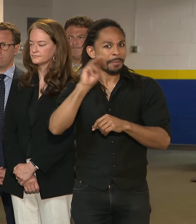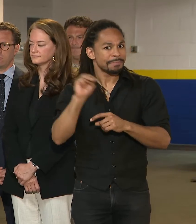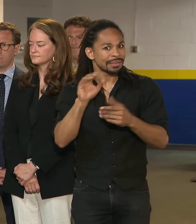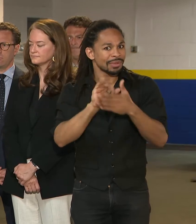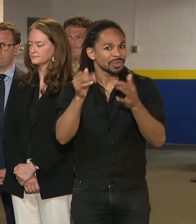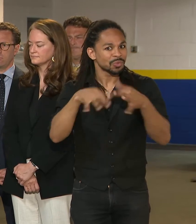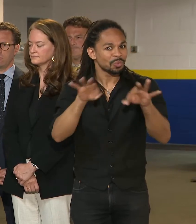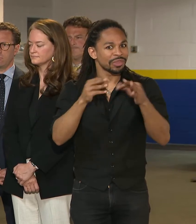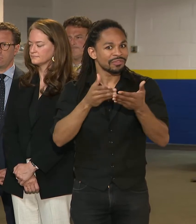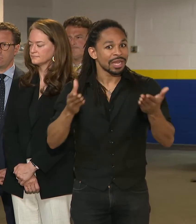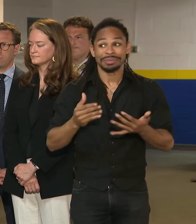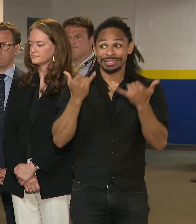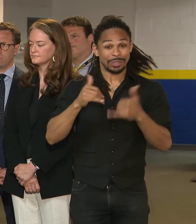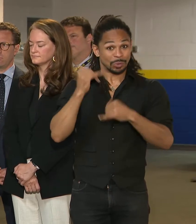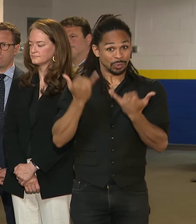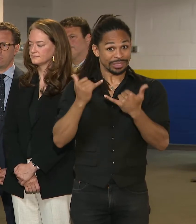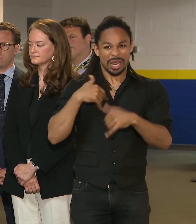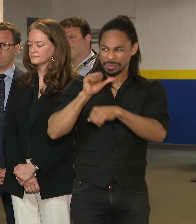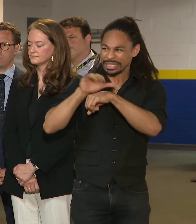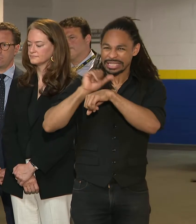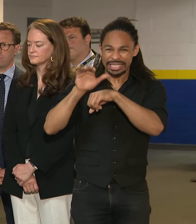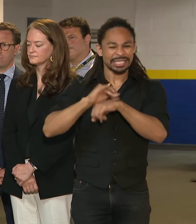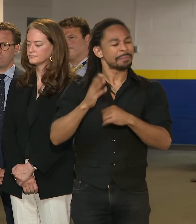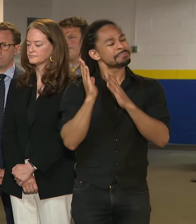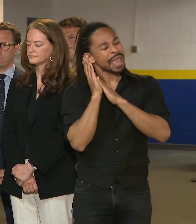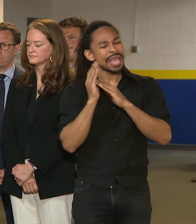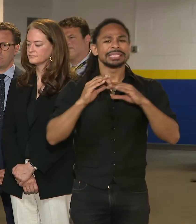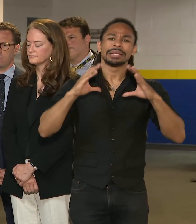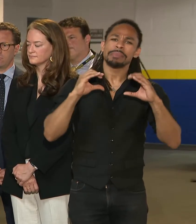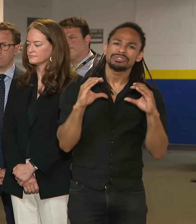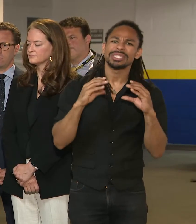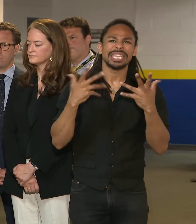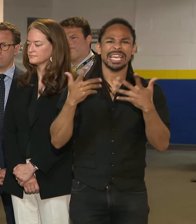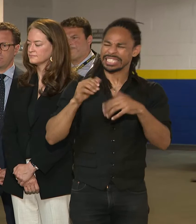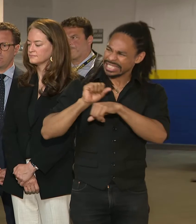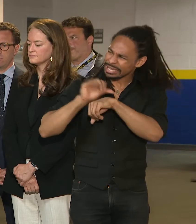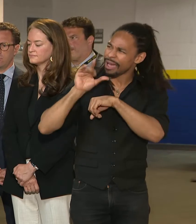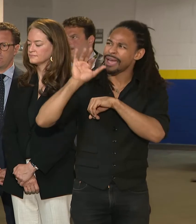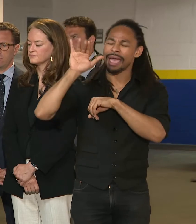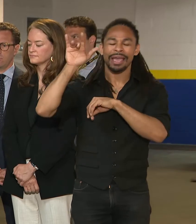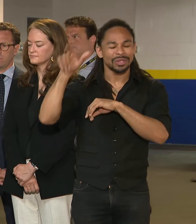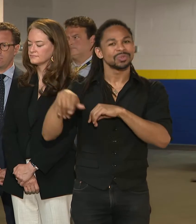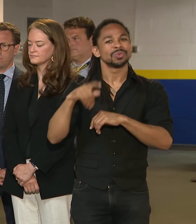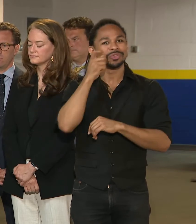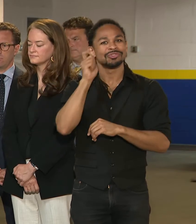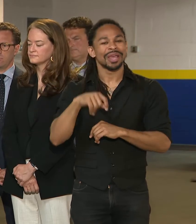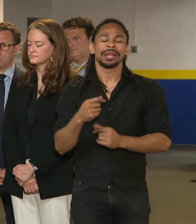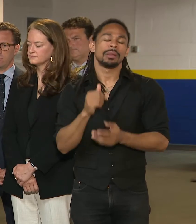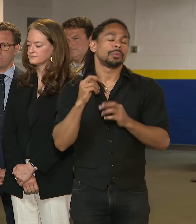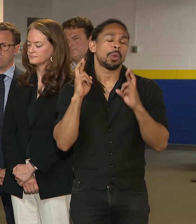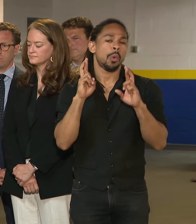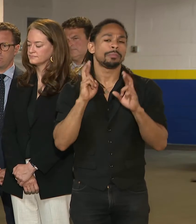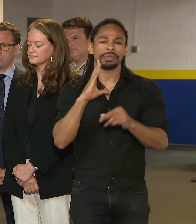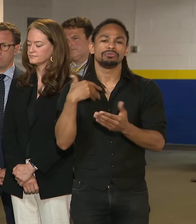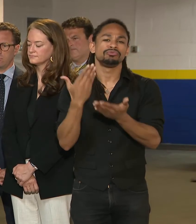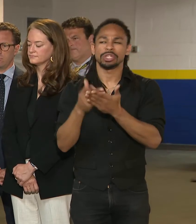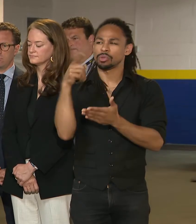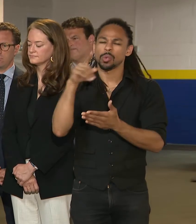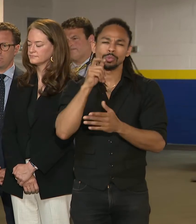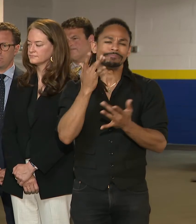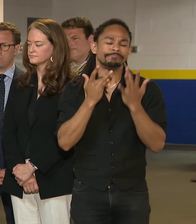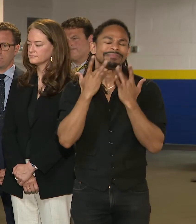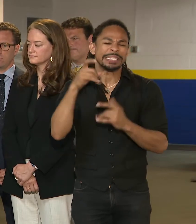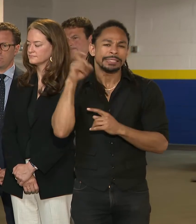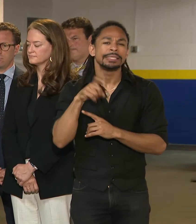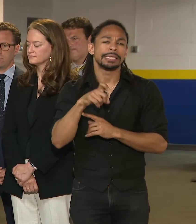delivering nearly 600 beds and mattresses. It is my hope that these beds reach those who are in greatest need. We are grateful